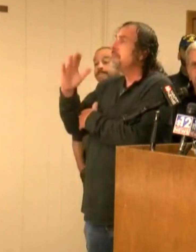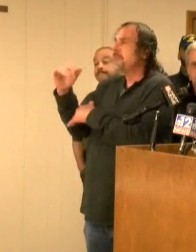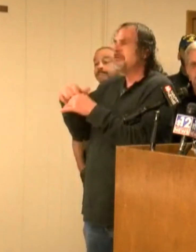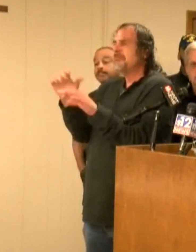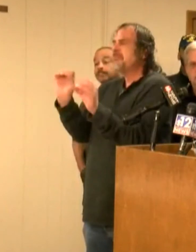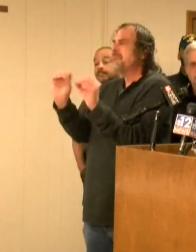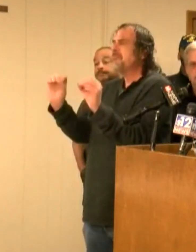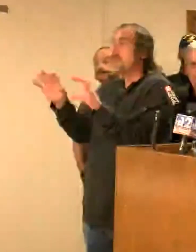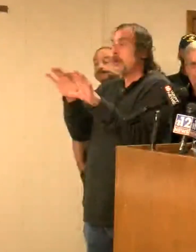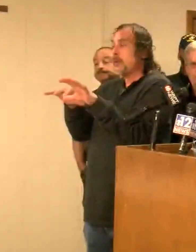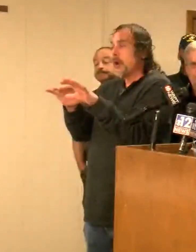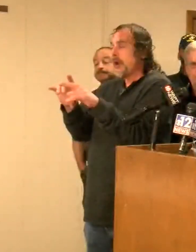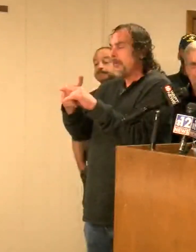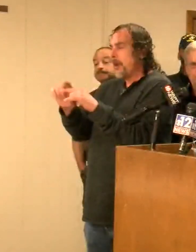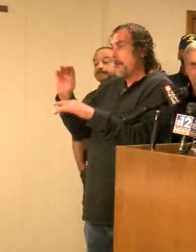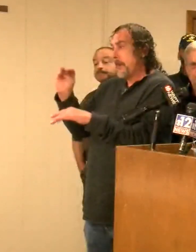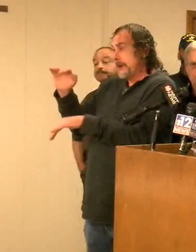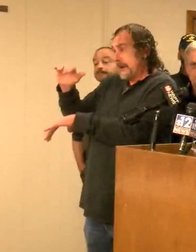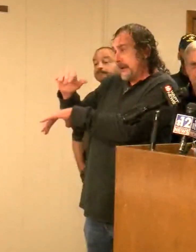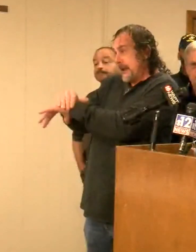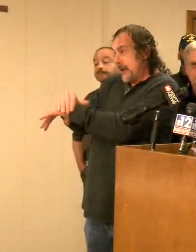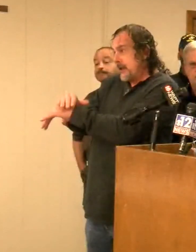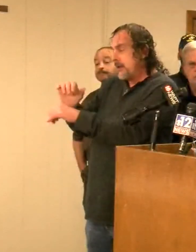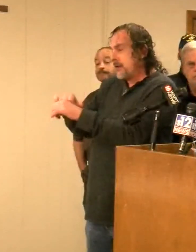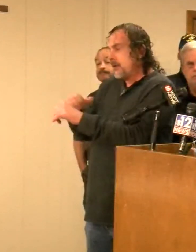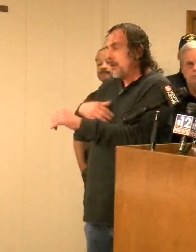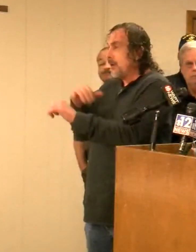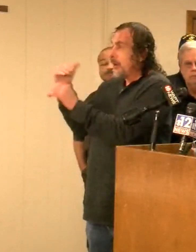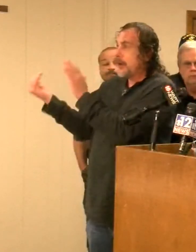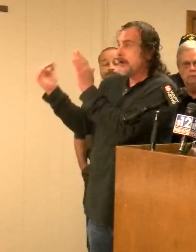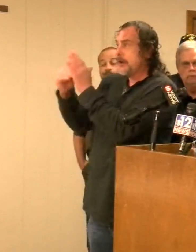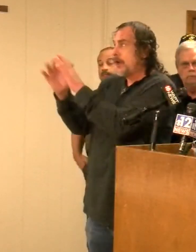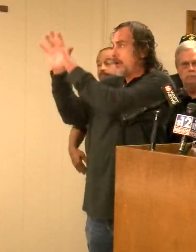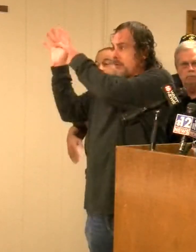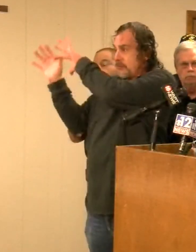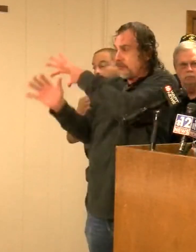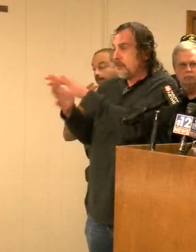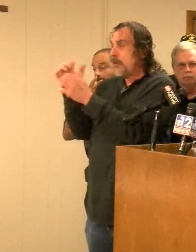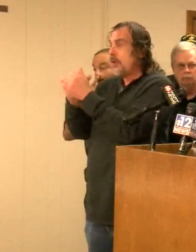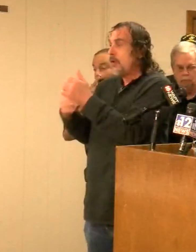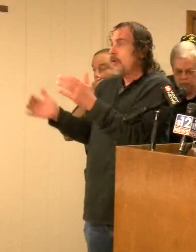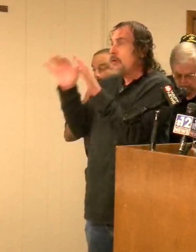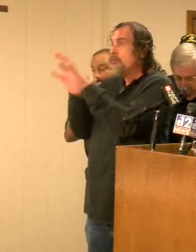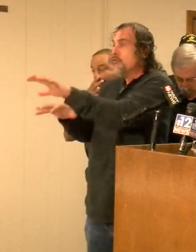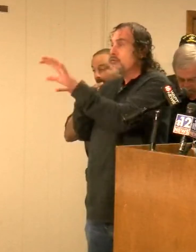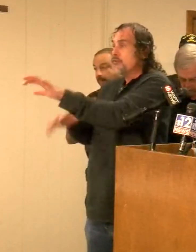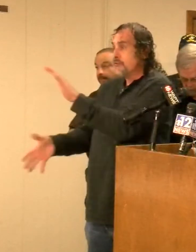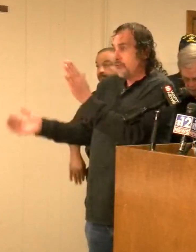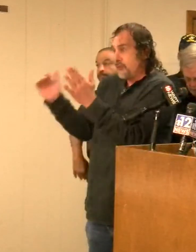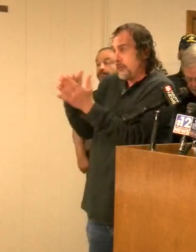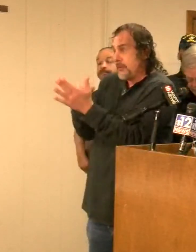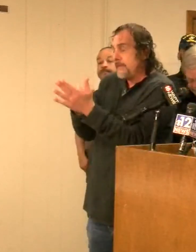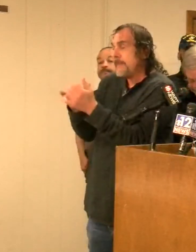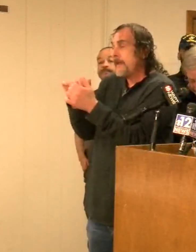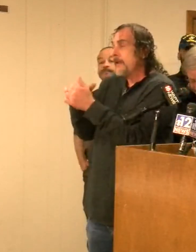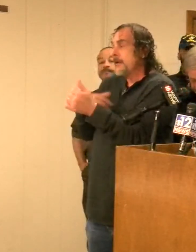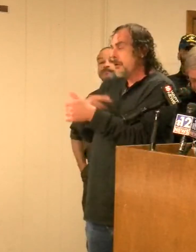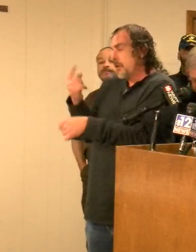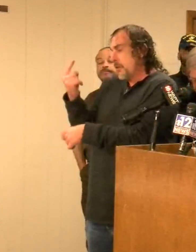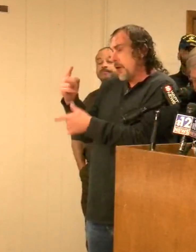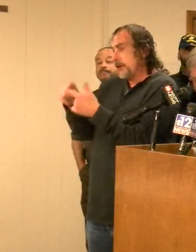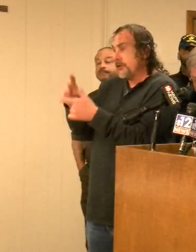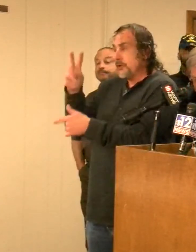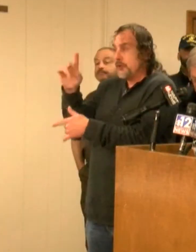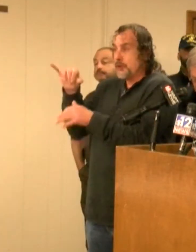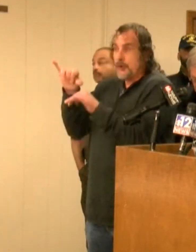less rain-free, but it is Monday night where another wave of rainfall will settle in across the region. As such, 1 to 2 inches with